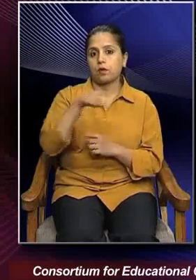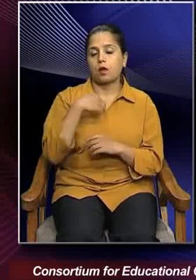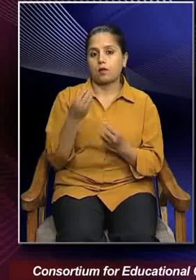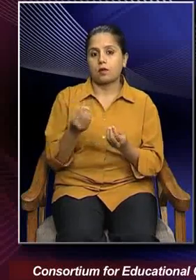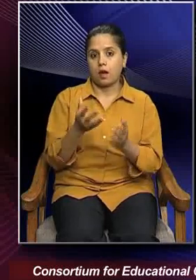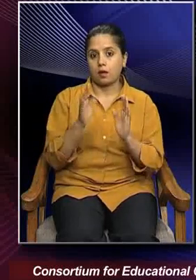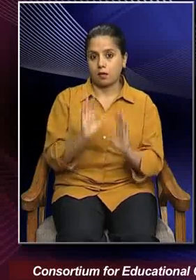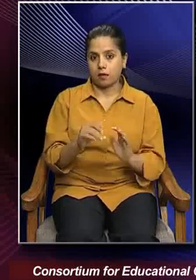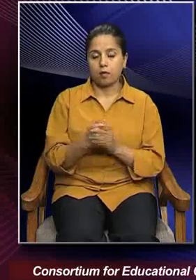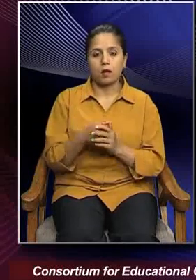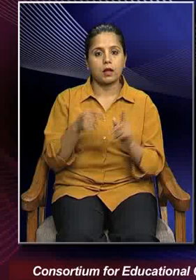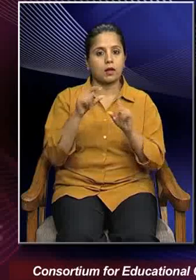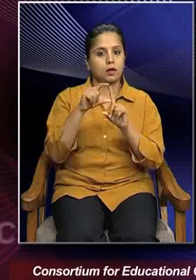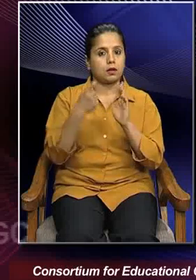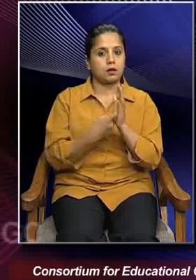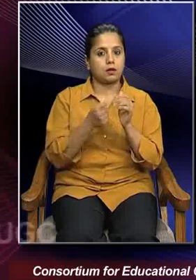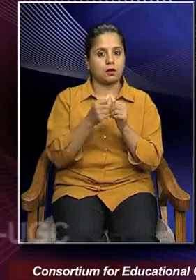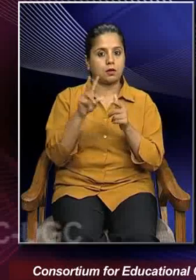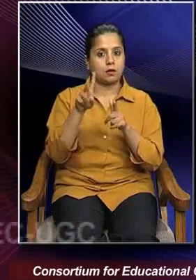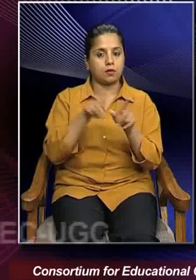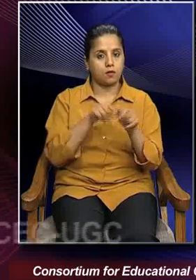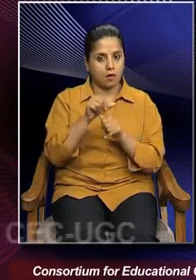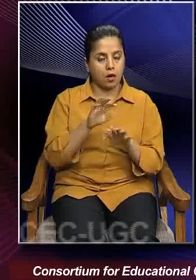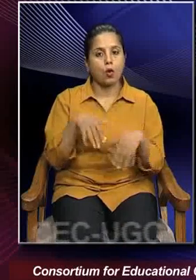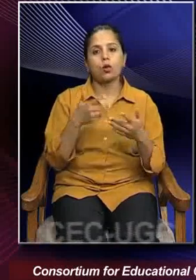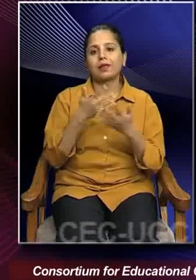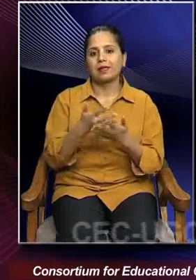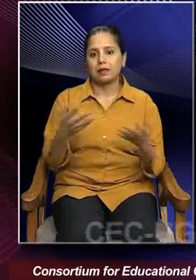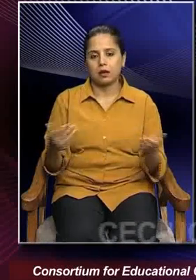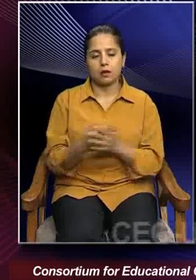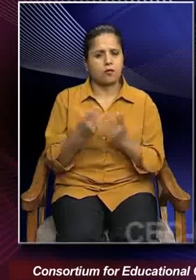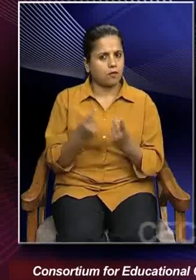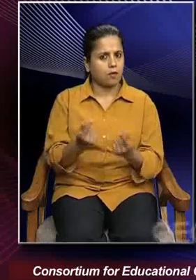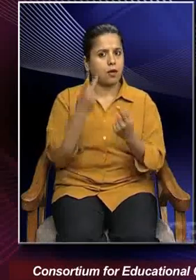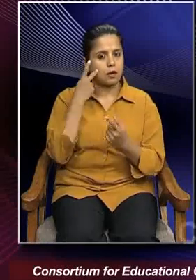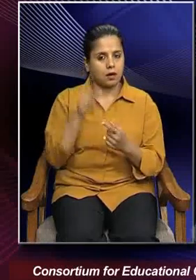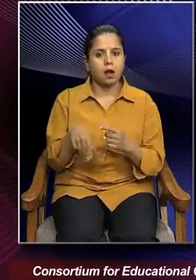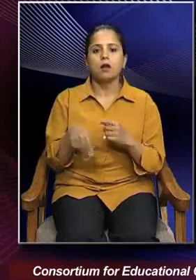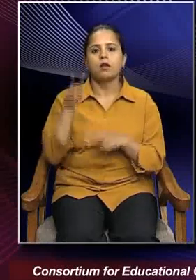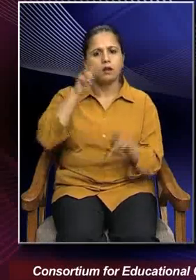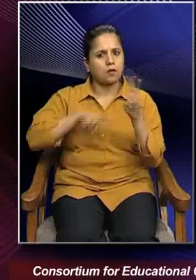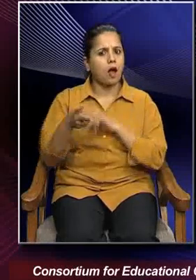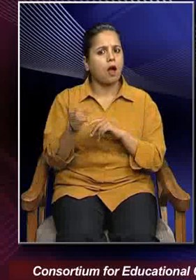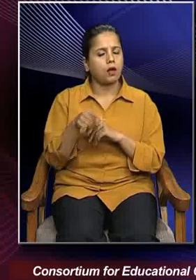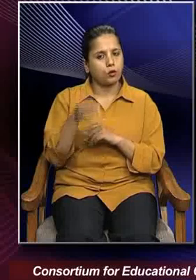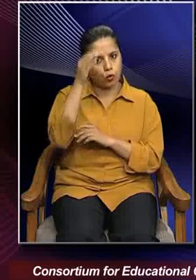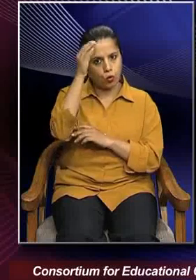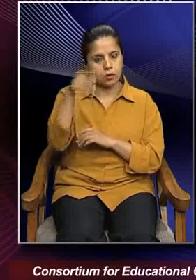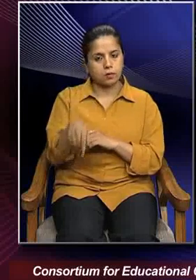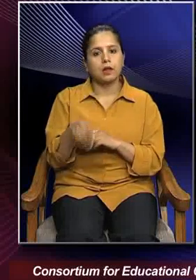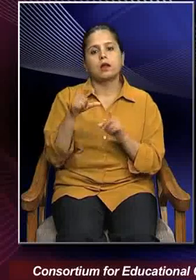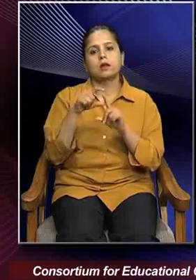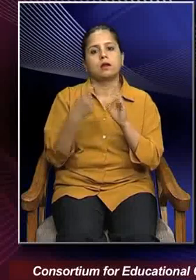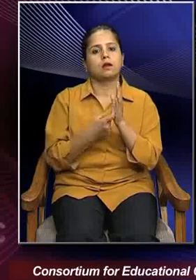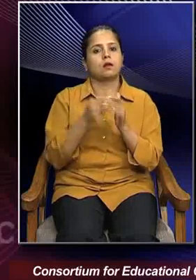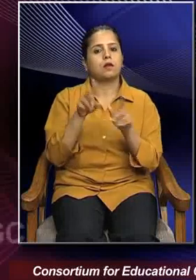with dravya or the substance. Quickly revising our concept on dravya, and then we